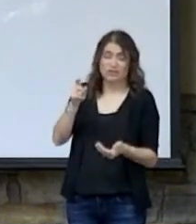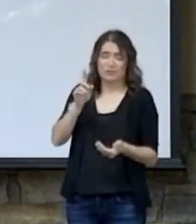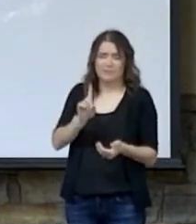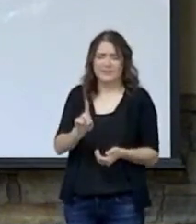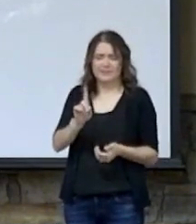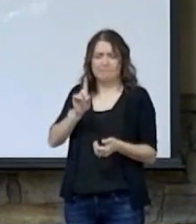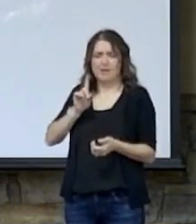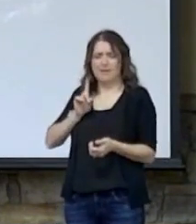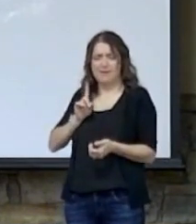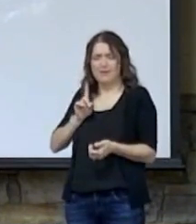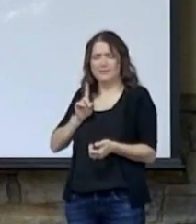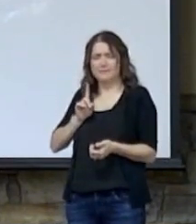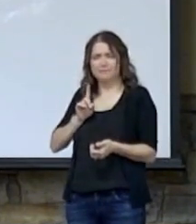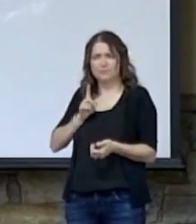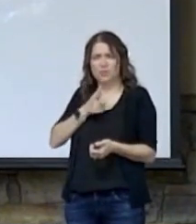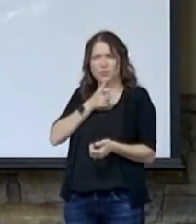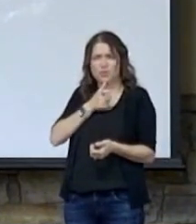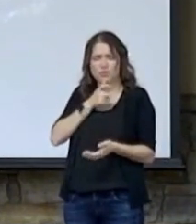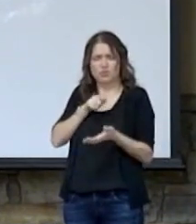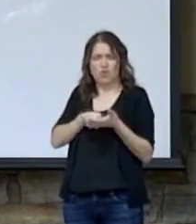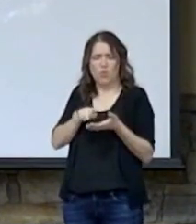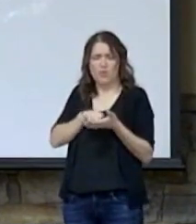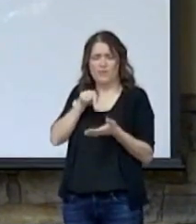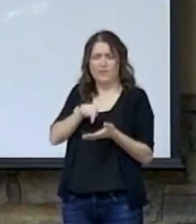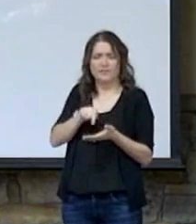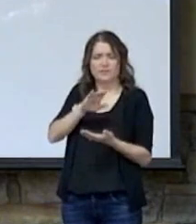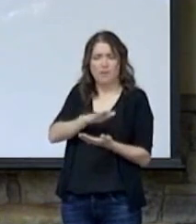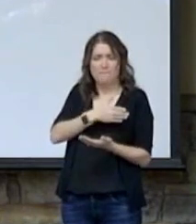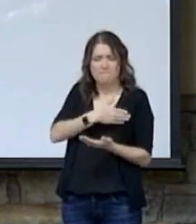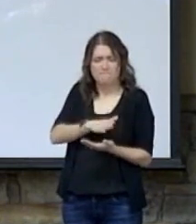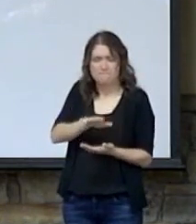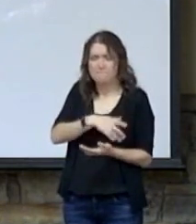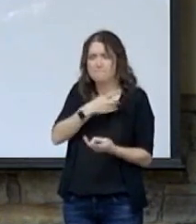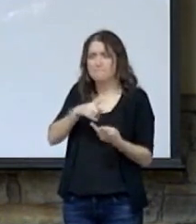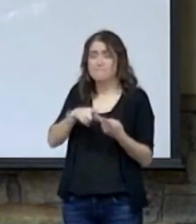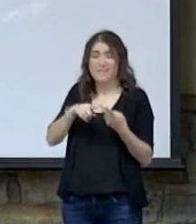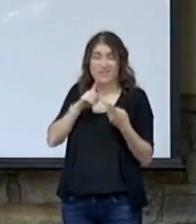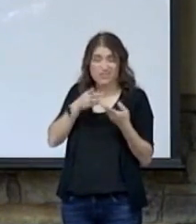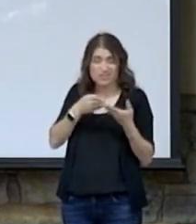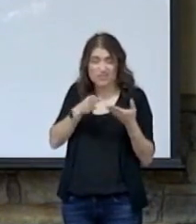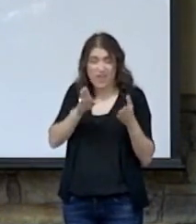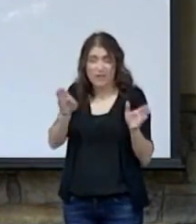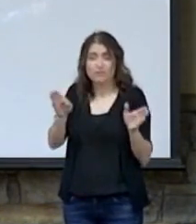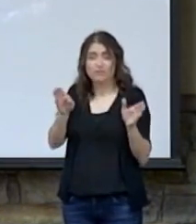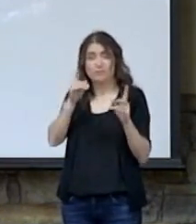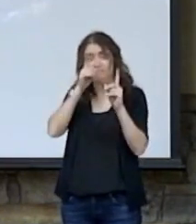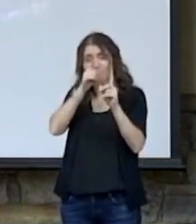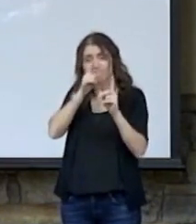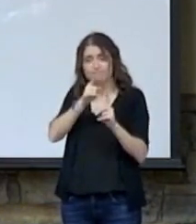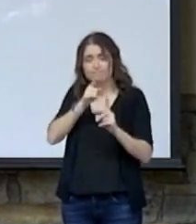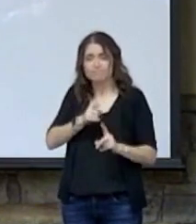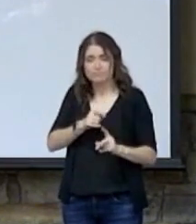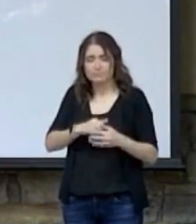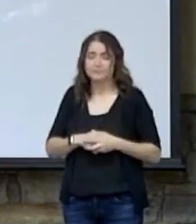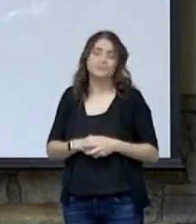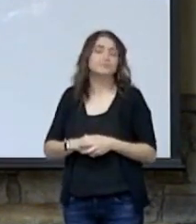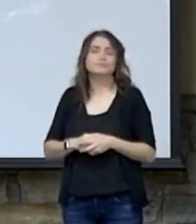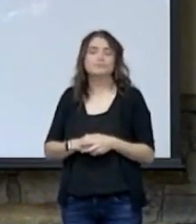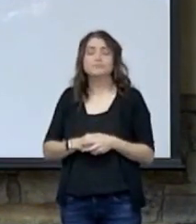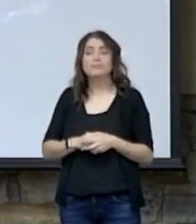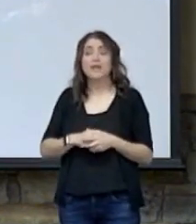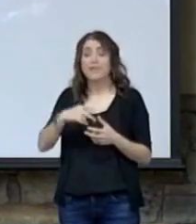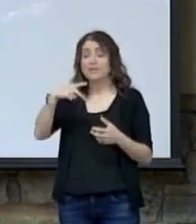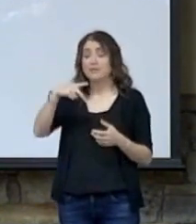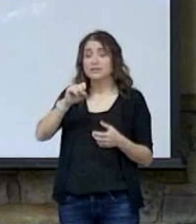think about who wrote this particular psalm and maybe what's just the general outline of the psalm. And you know, the Psalms as